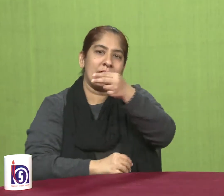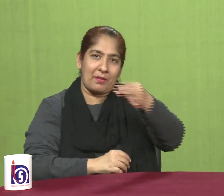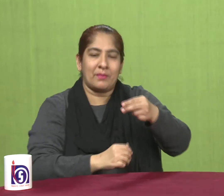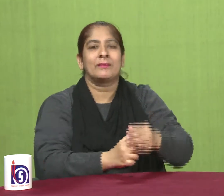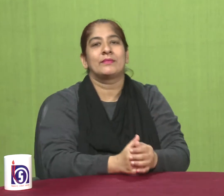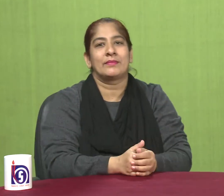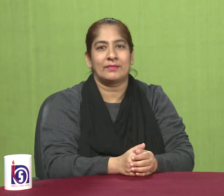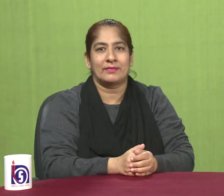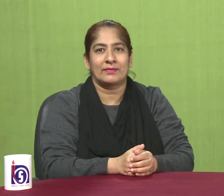trains.